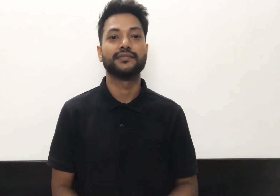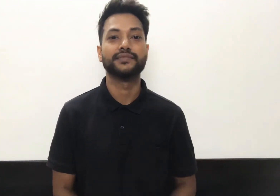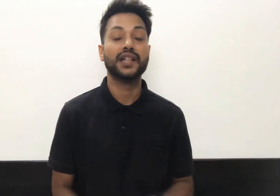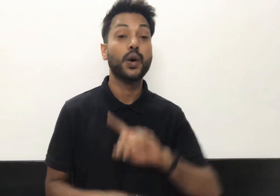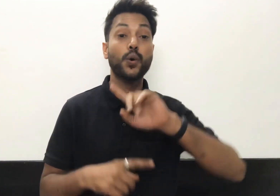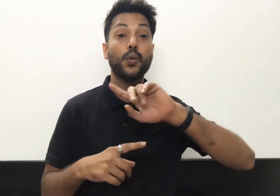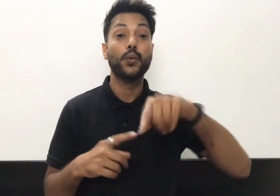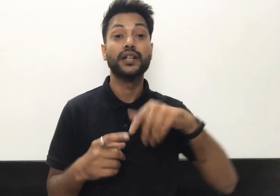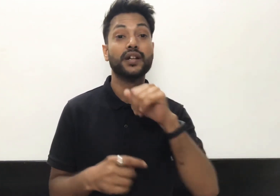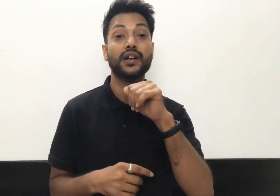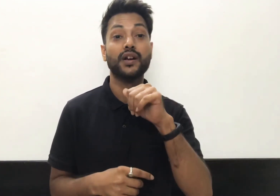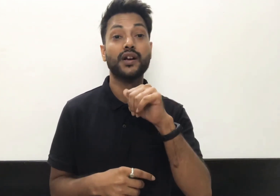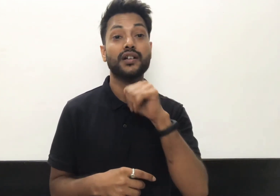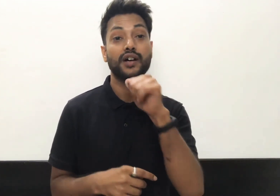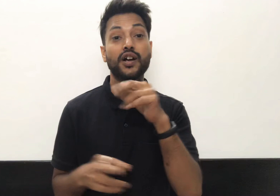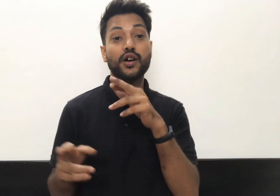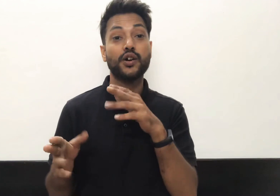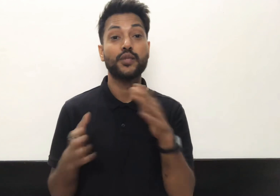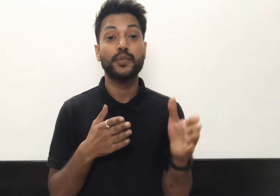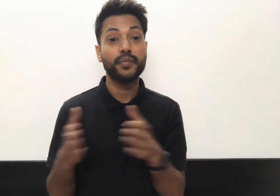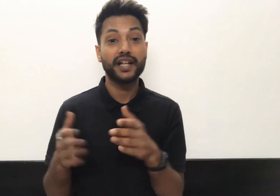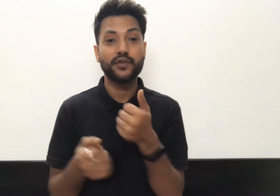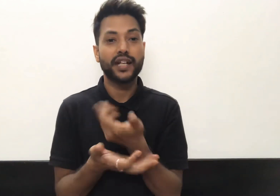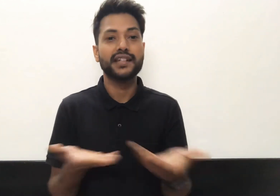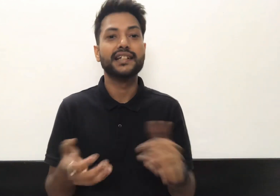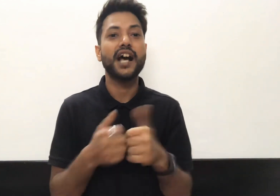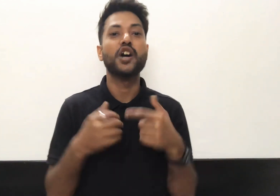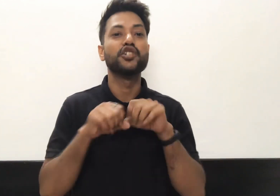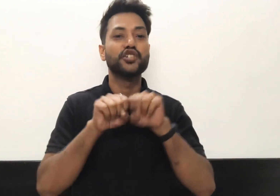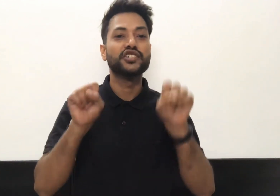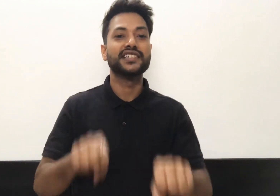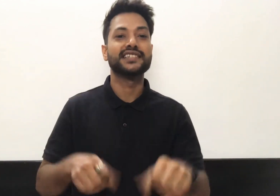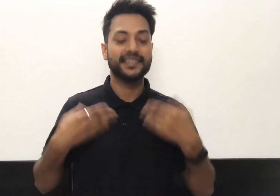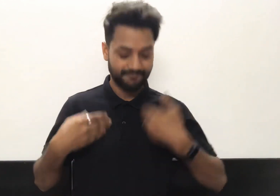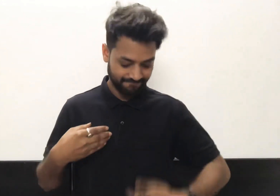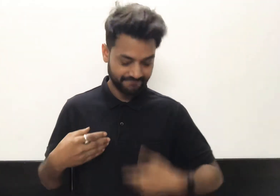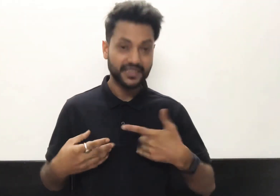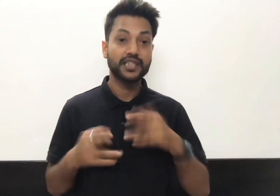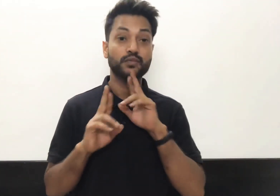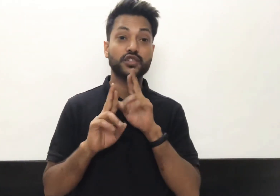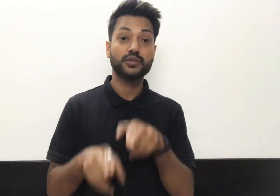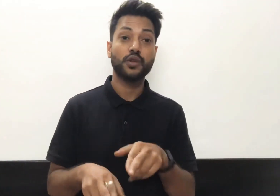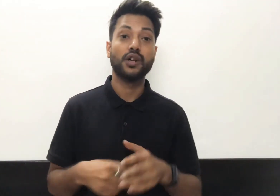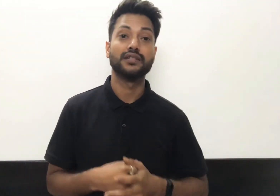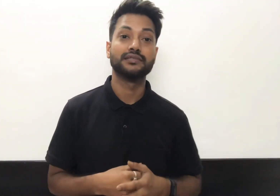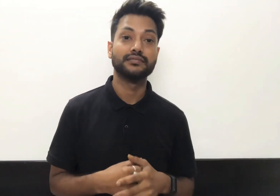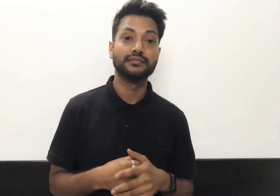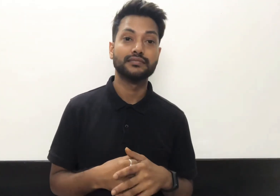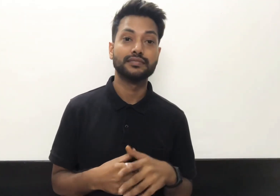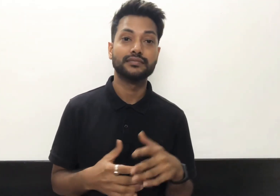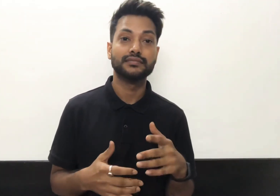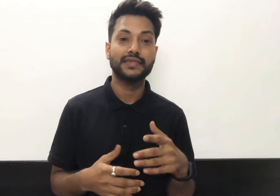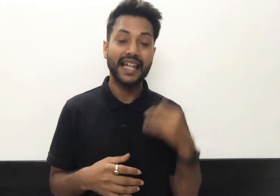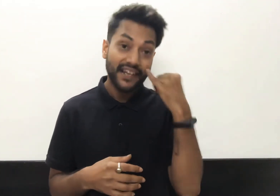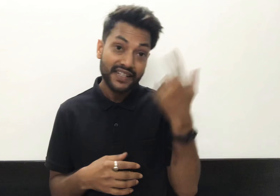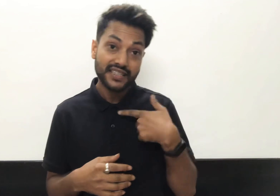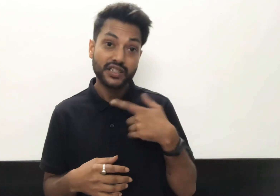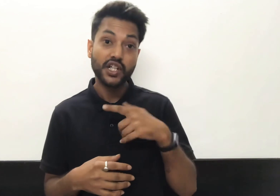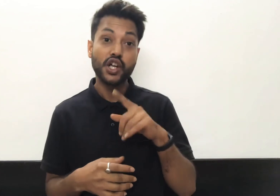system respond to it? Or is it a violent reaction, or does it respond in a certain way?